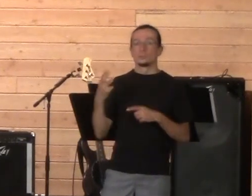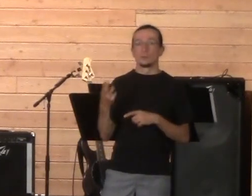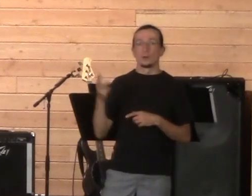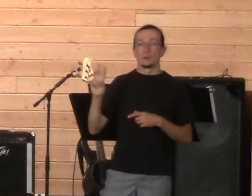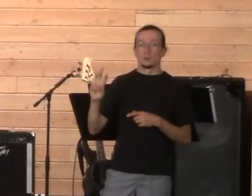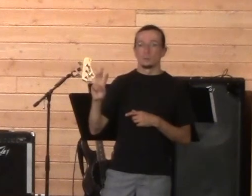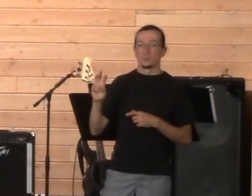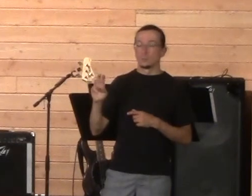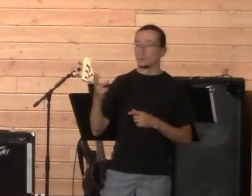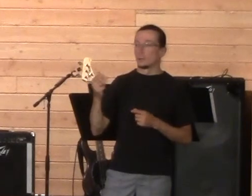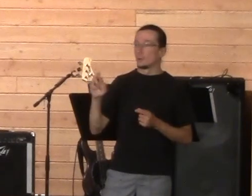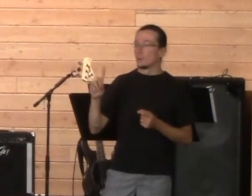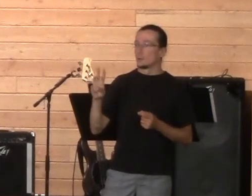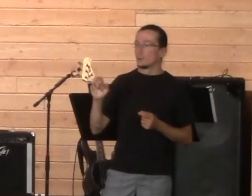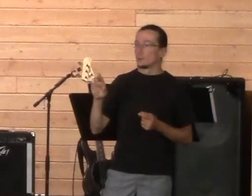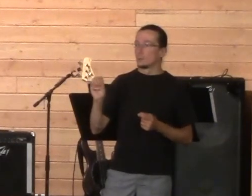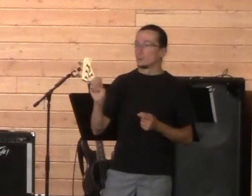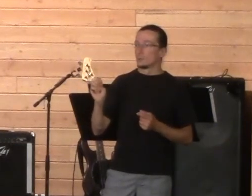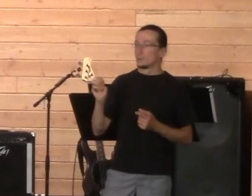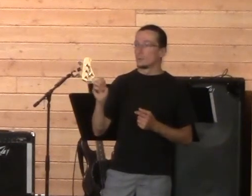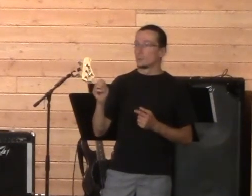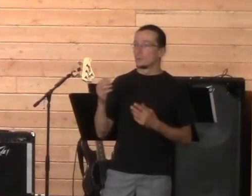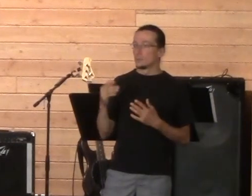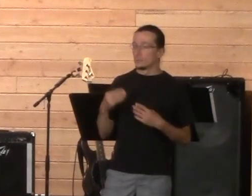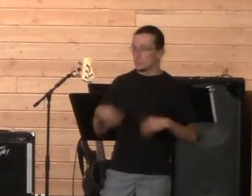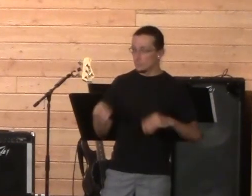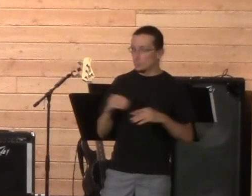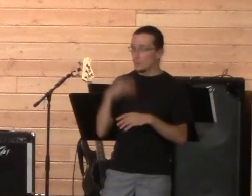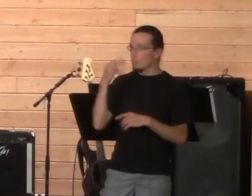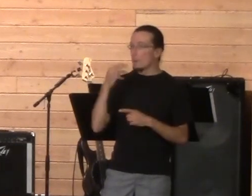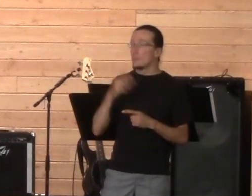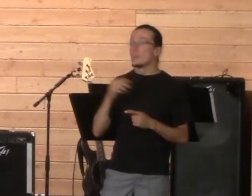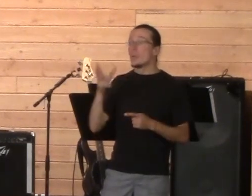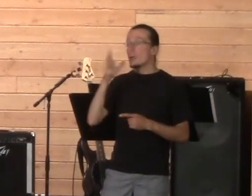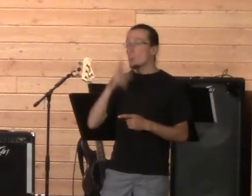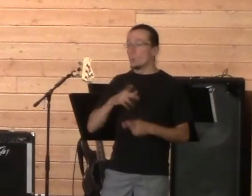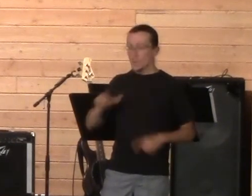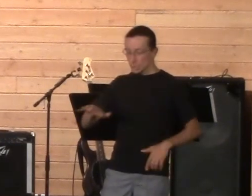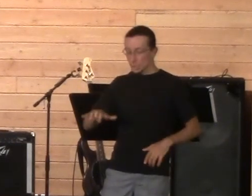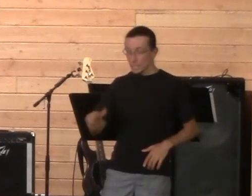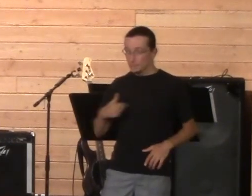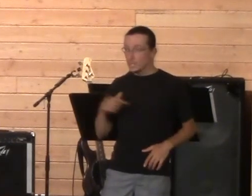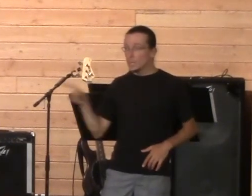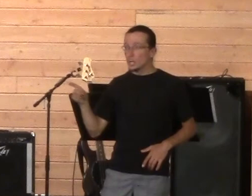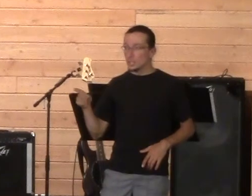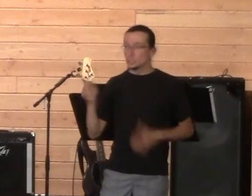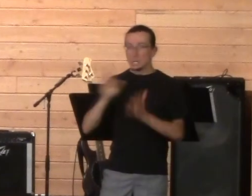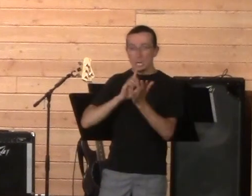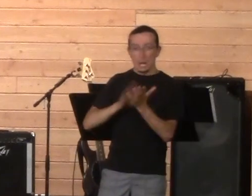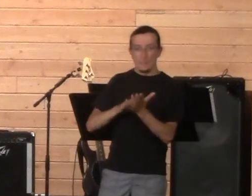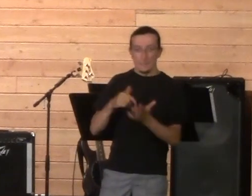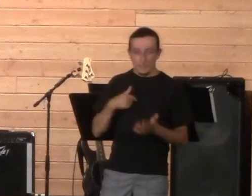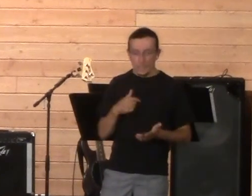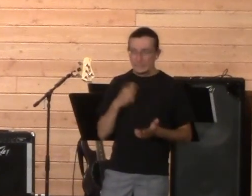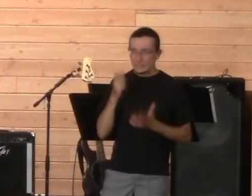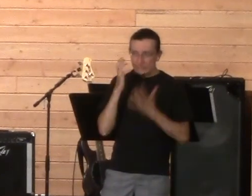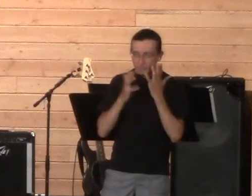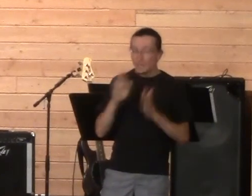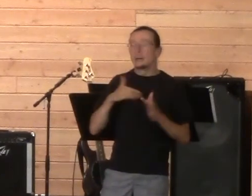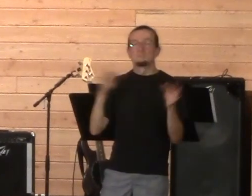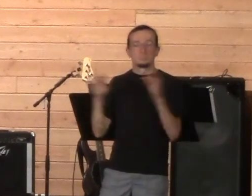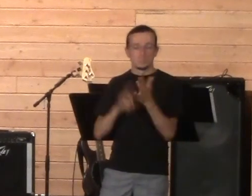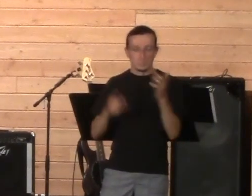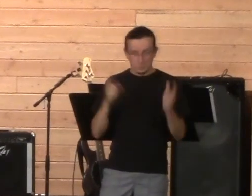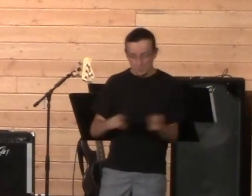Monmouth, and the lady waiting on me complimented me. It was getting embarrassing. Here, let me tell you what